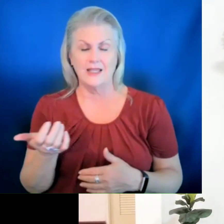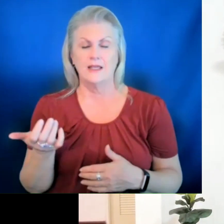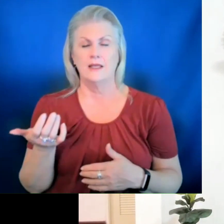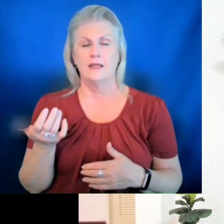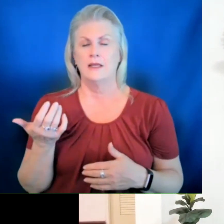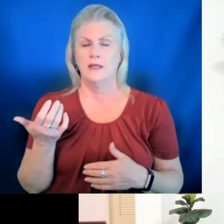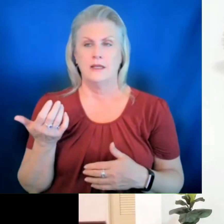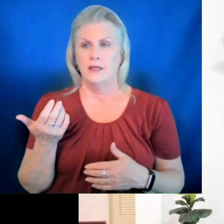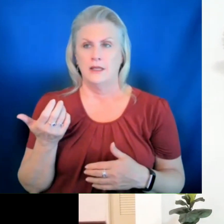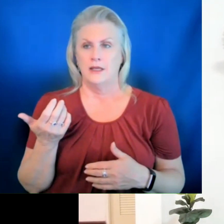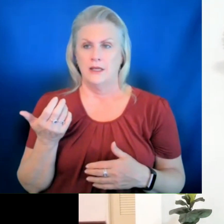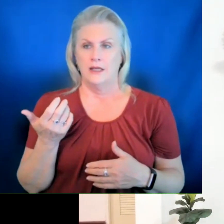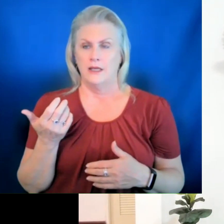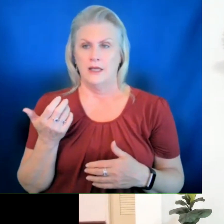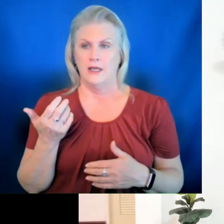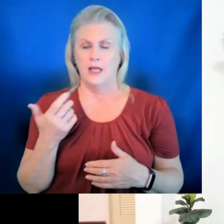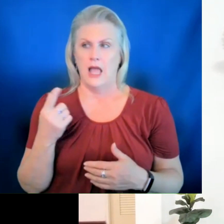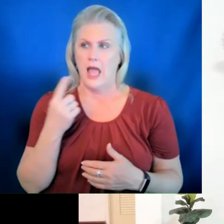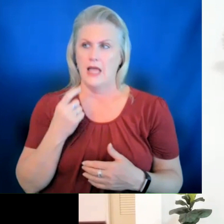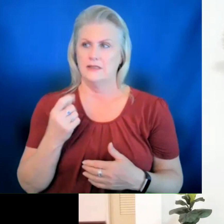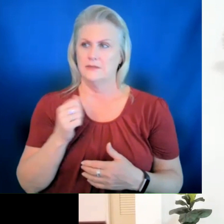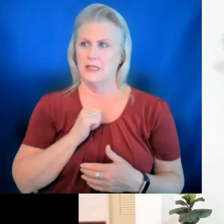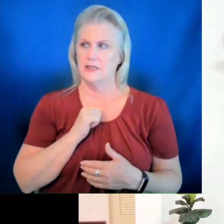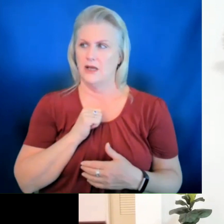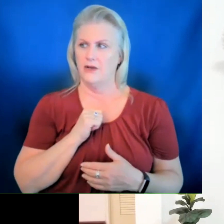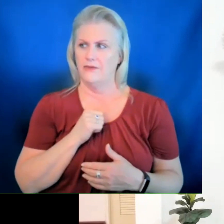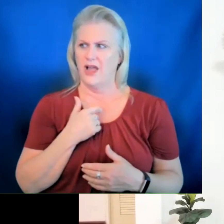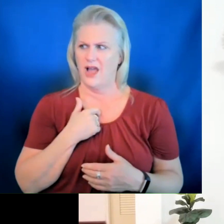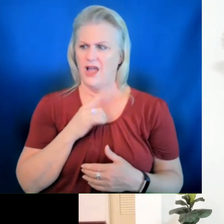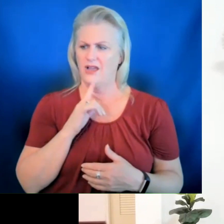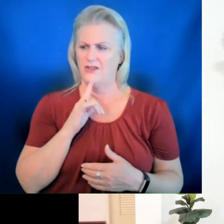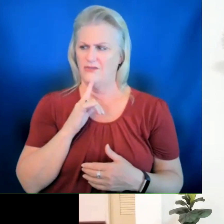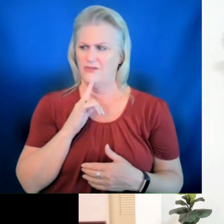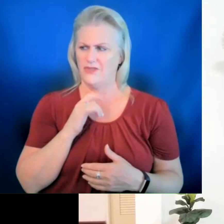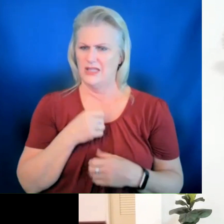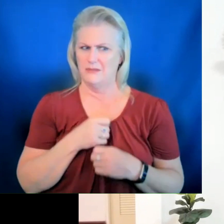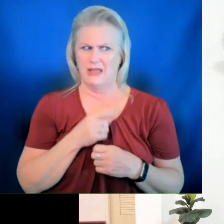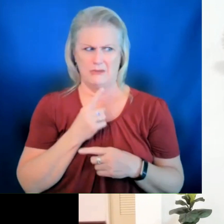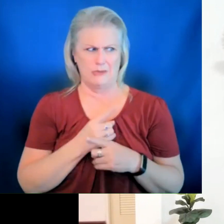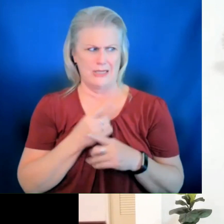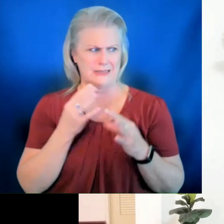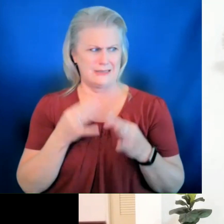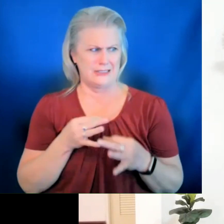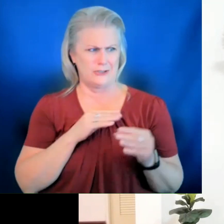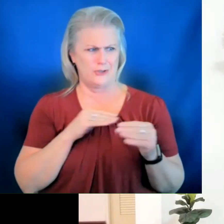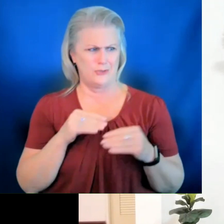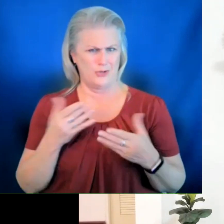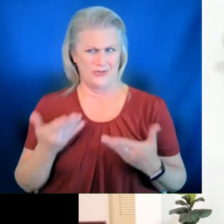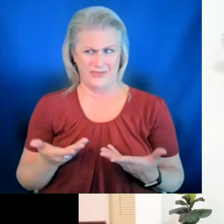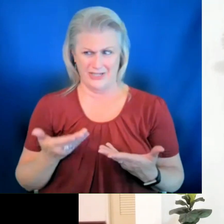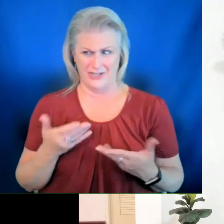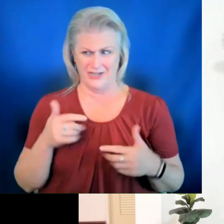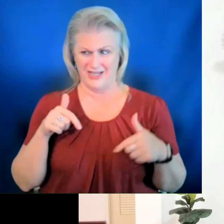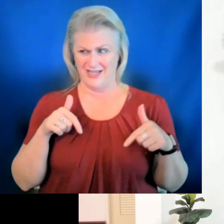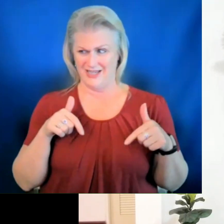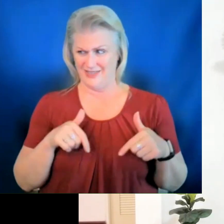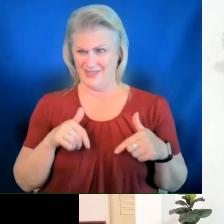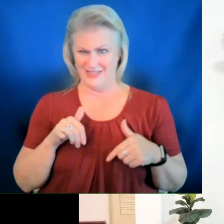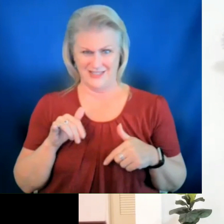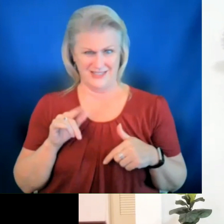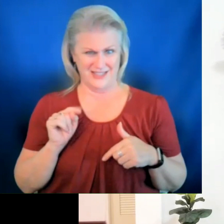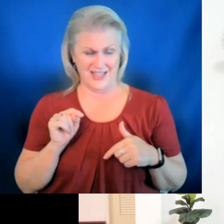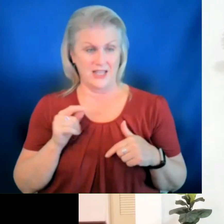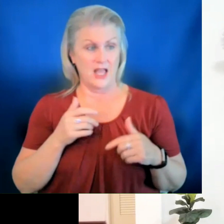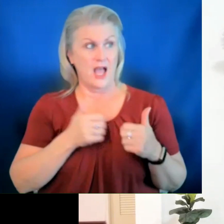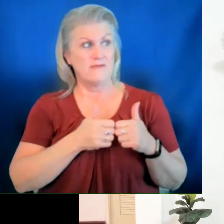day. And I was asking myself, like, I really made the right decision to move here. Like, I'm